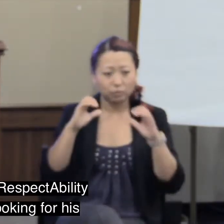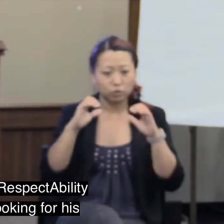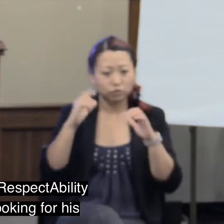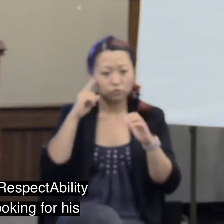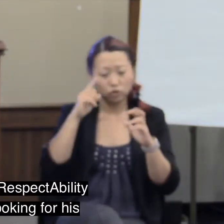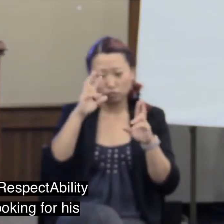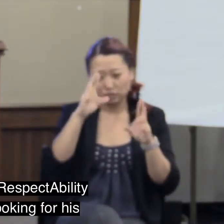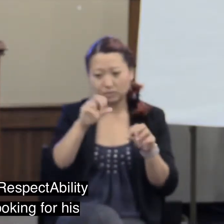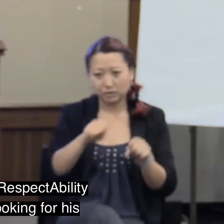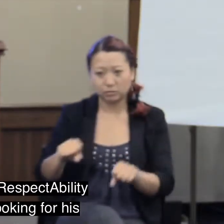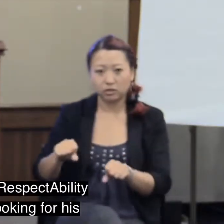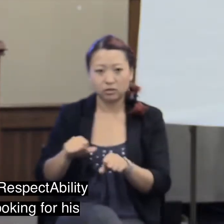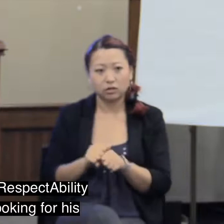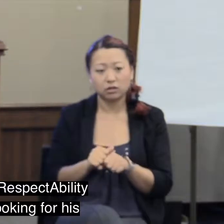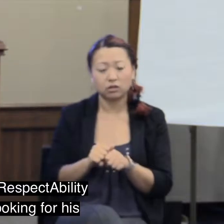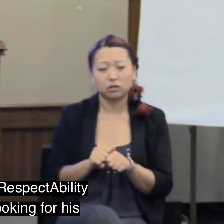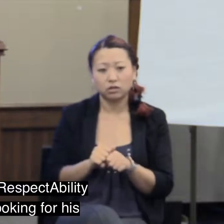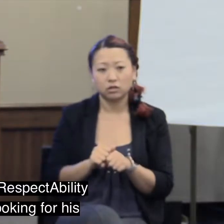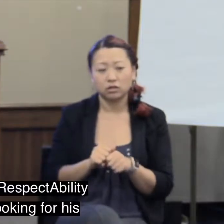Respectability, and